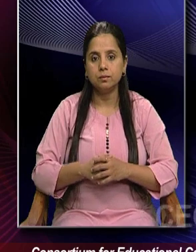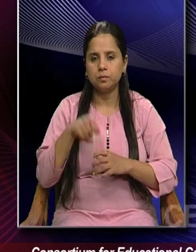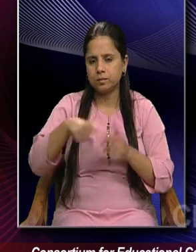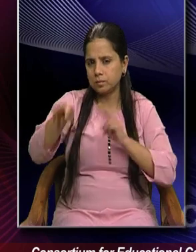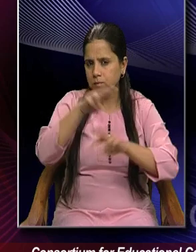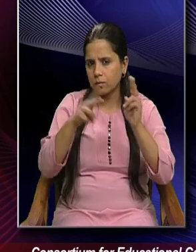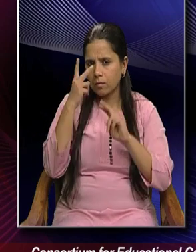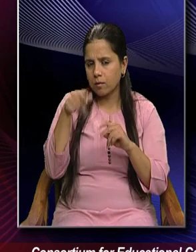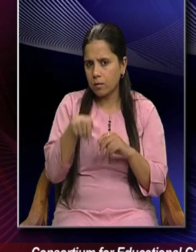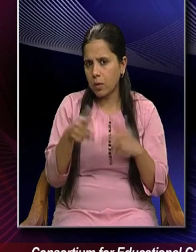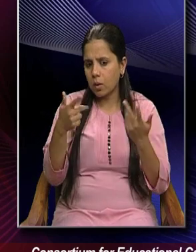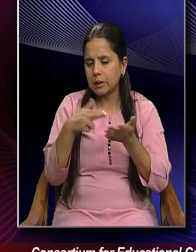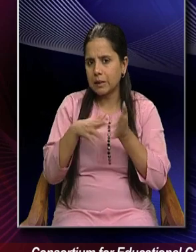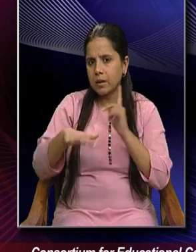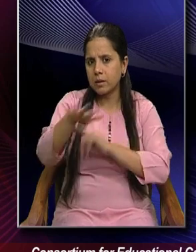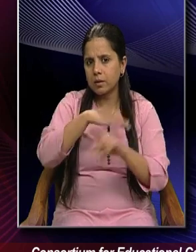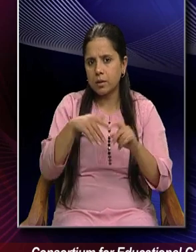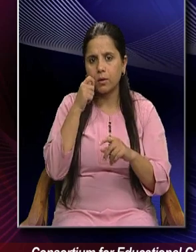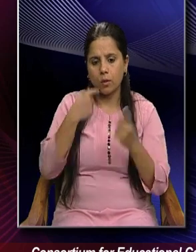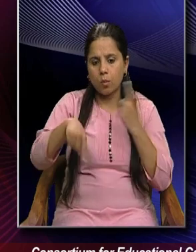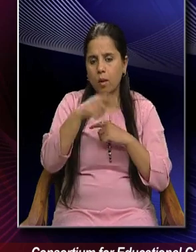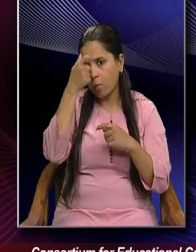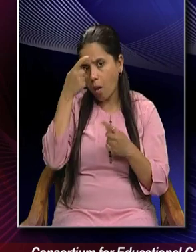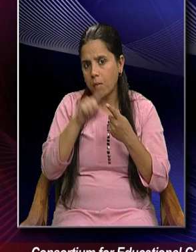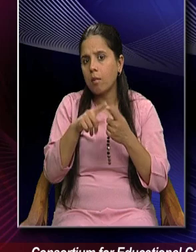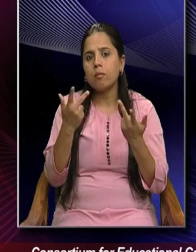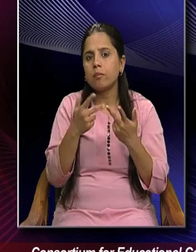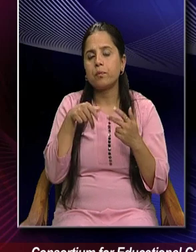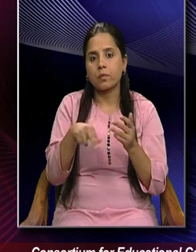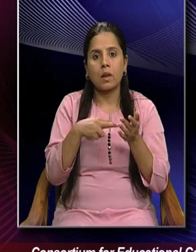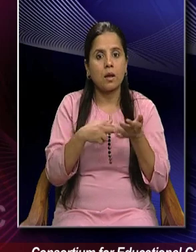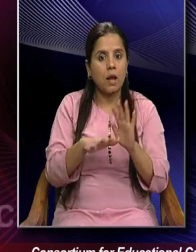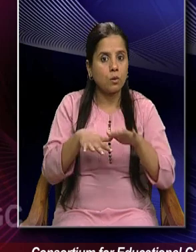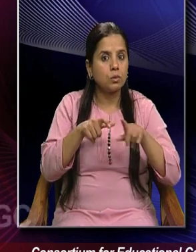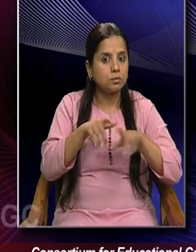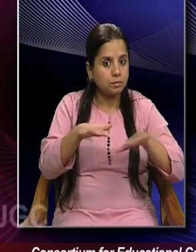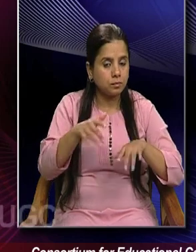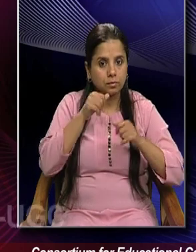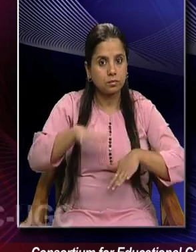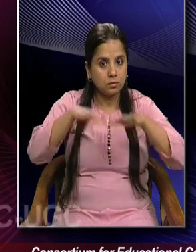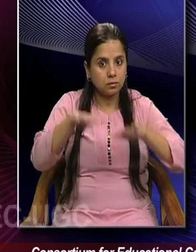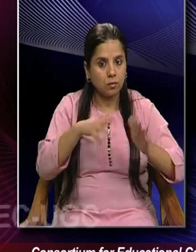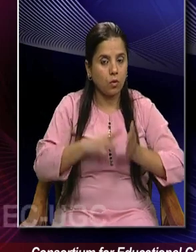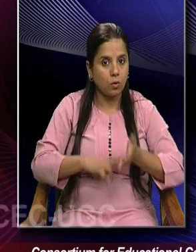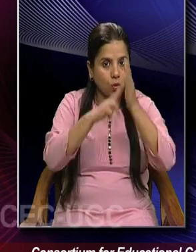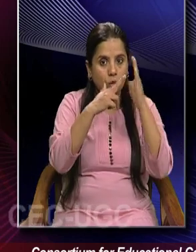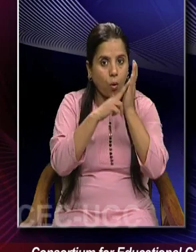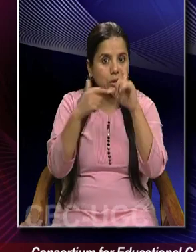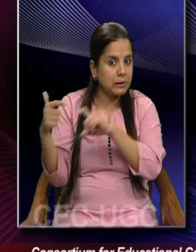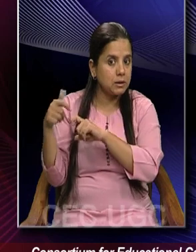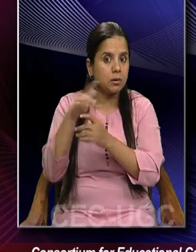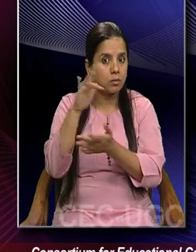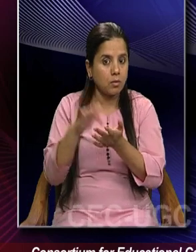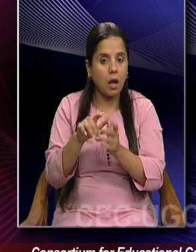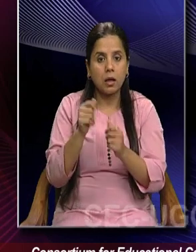Understanding the scope and nature of humanitarian crisis. Natural disasters like floods in North and Northeast India,